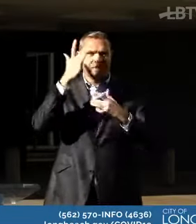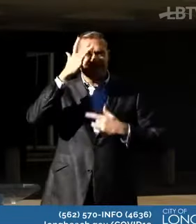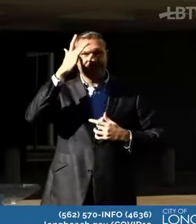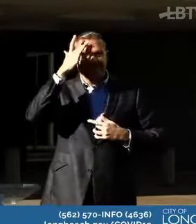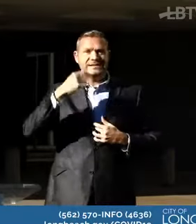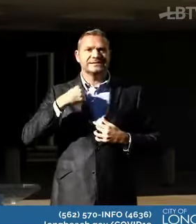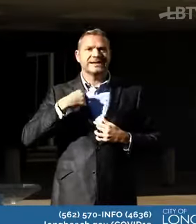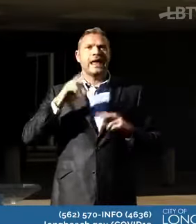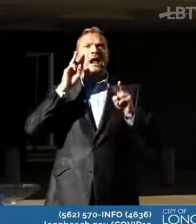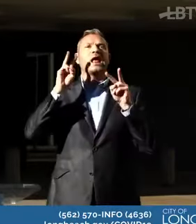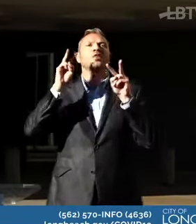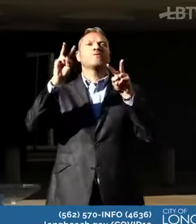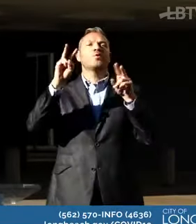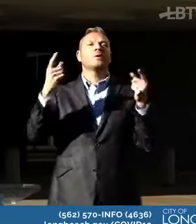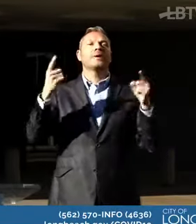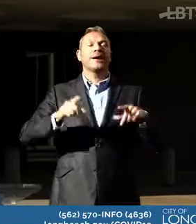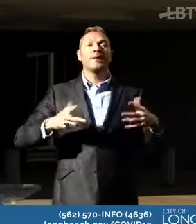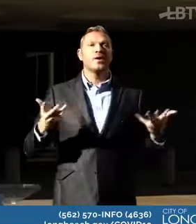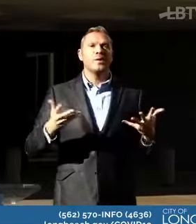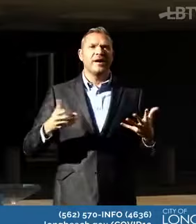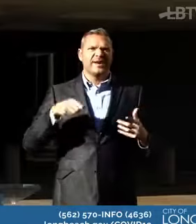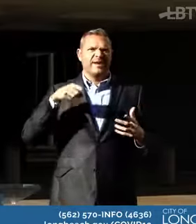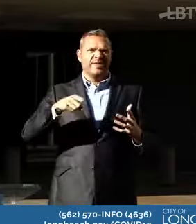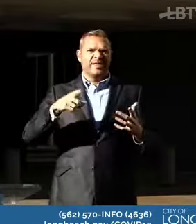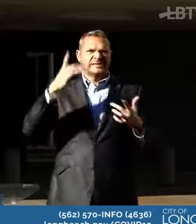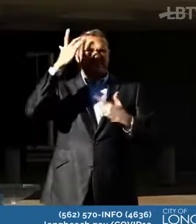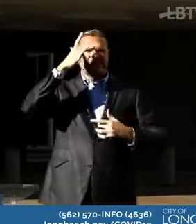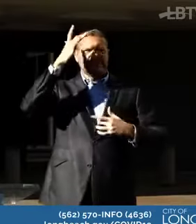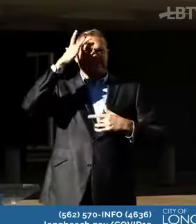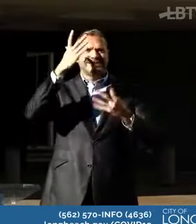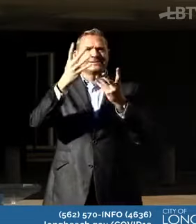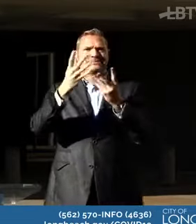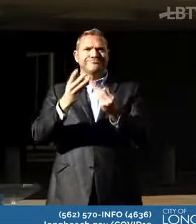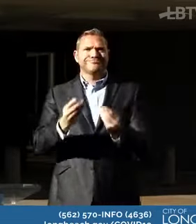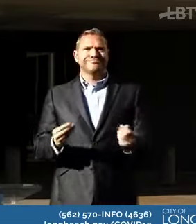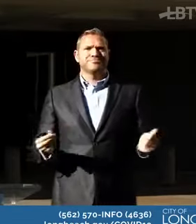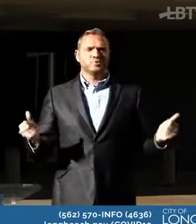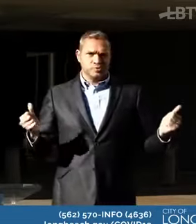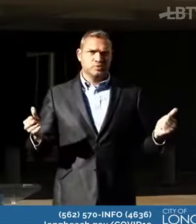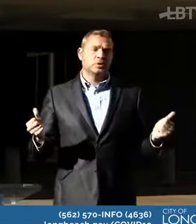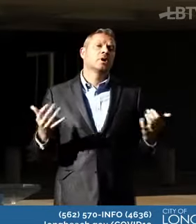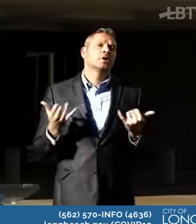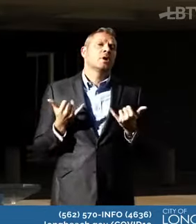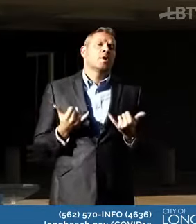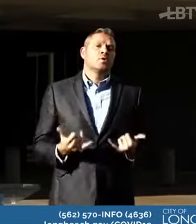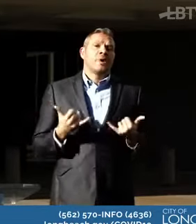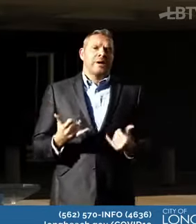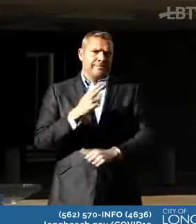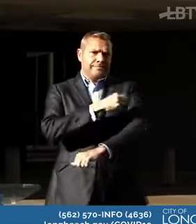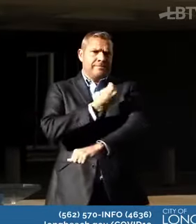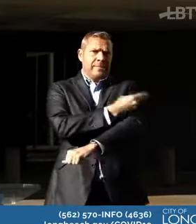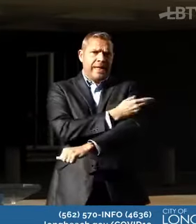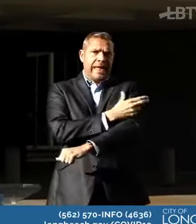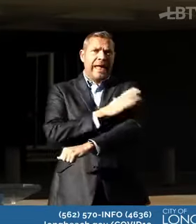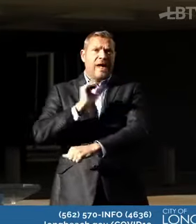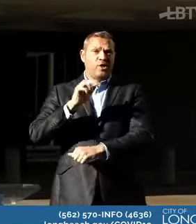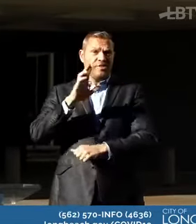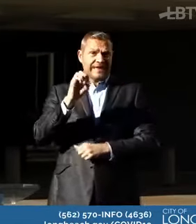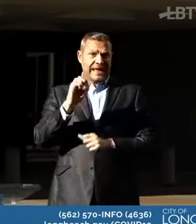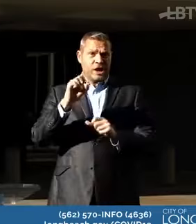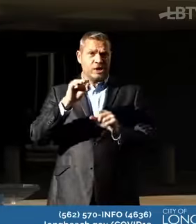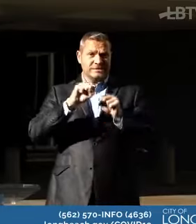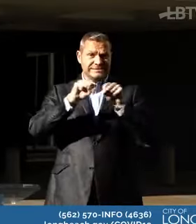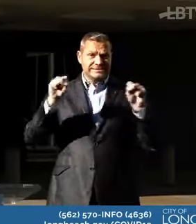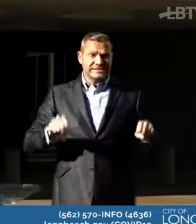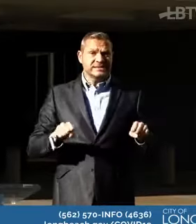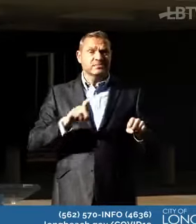finally behind us. Without a doubt, healthcare is in the midst of a significant fundamental changes. And